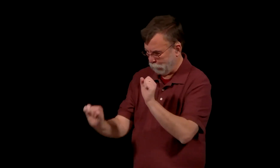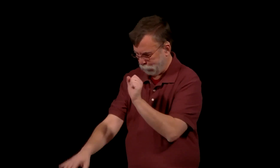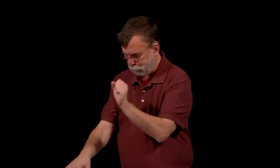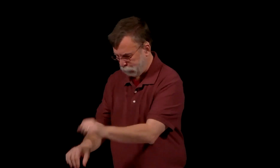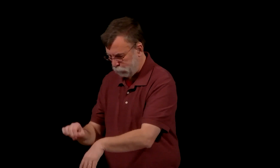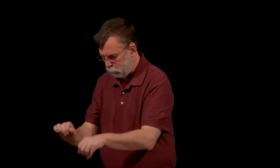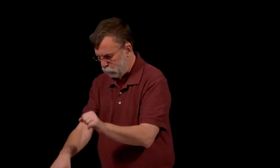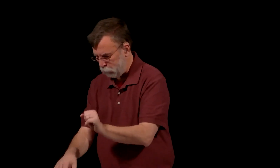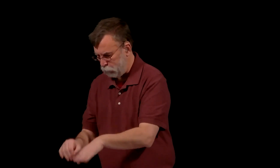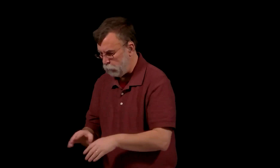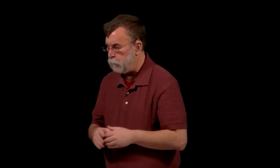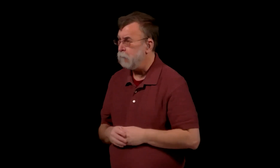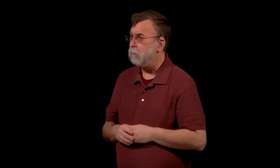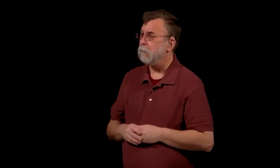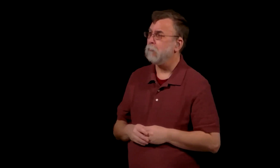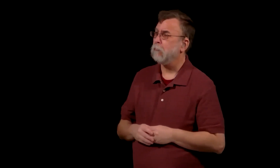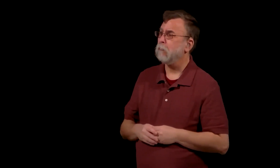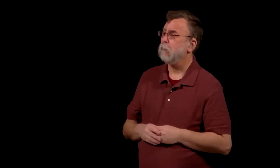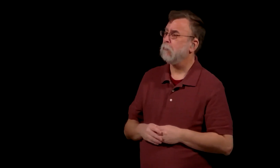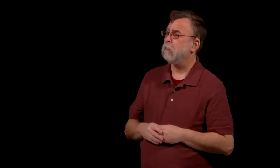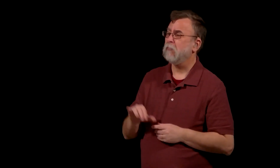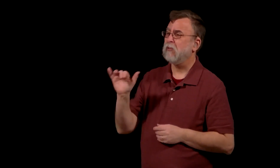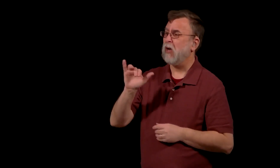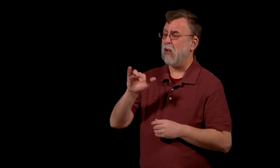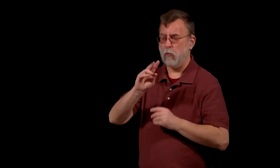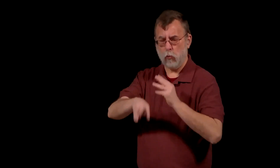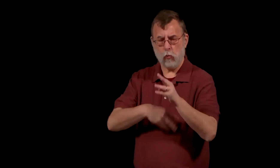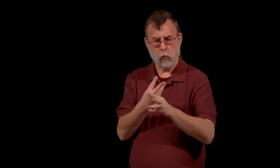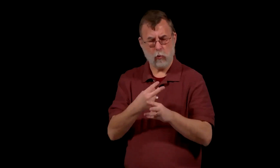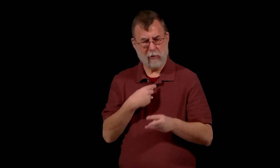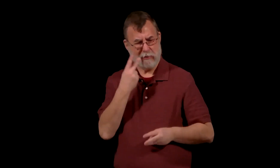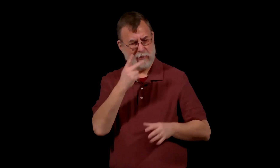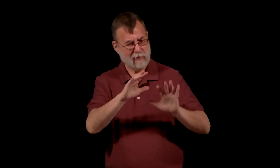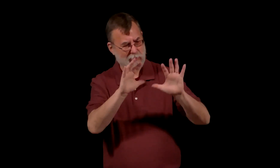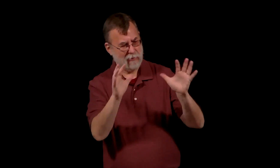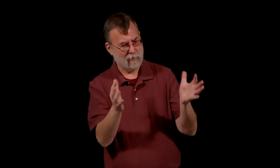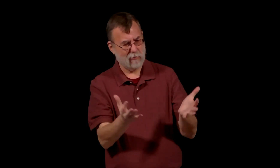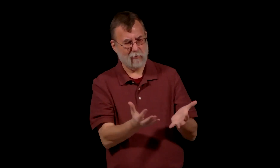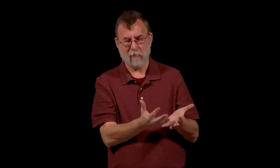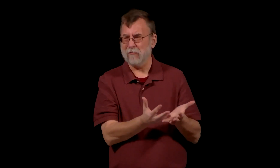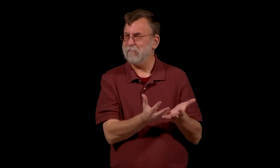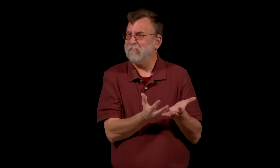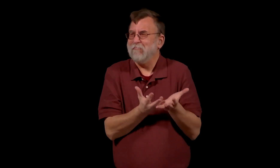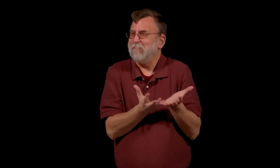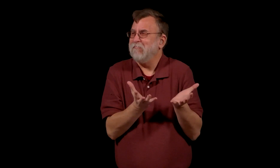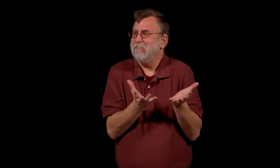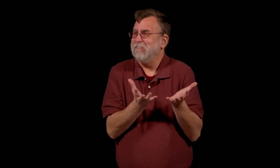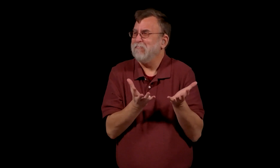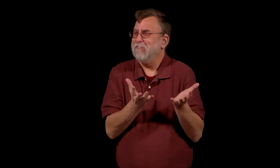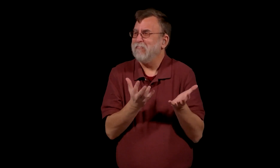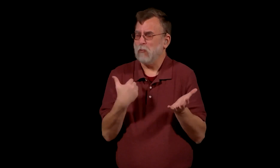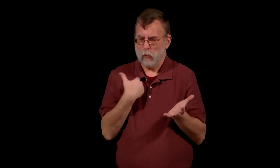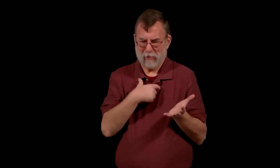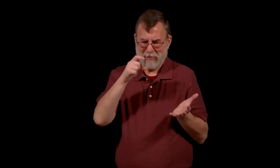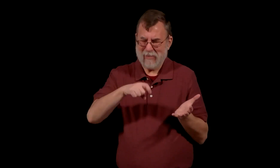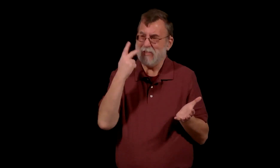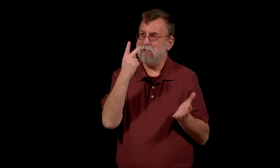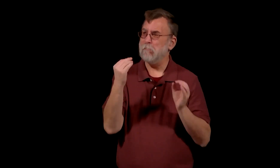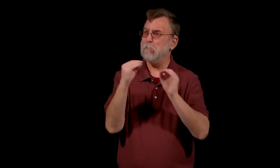we don't know what people put in our prayer request box, in the world that we see, what it holds.